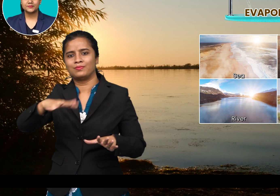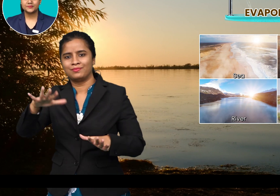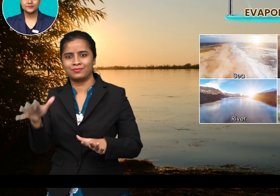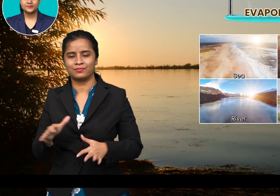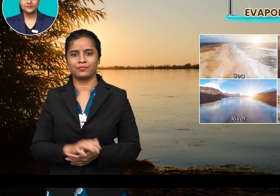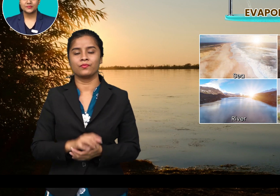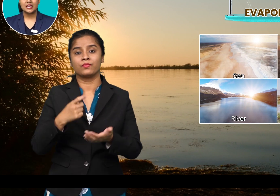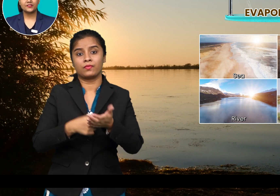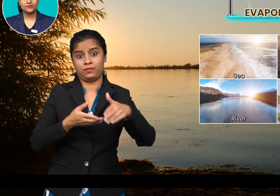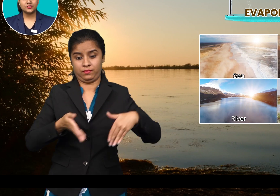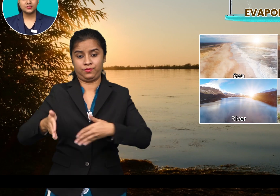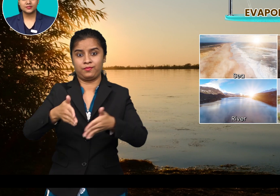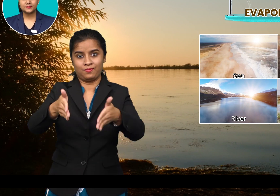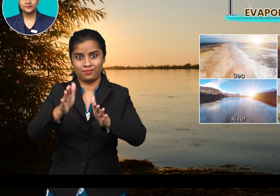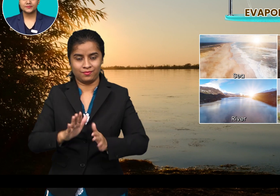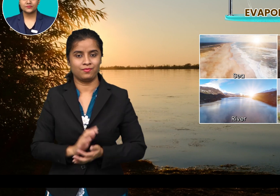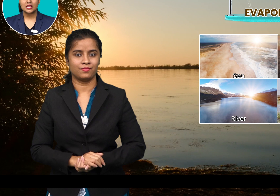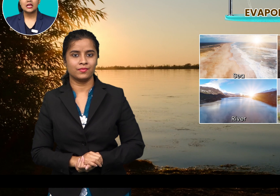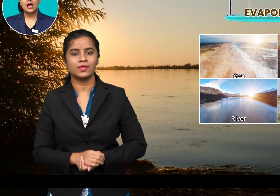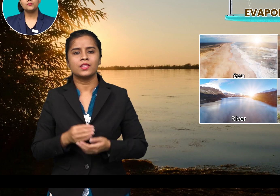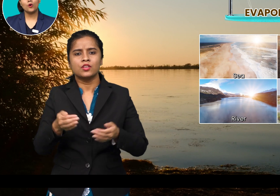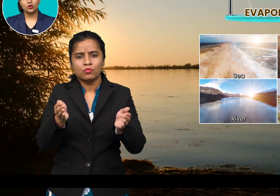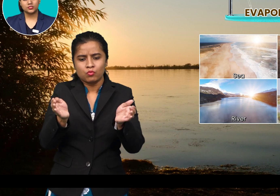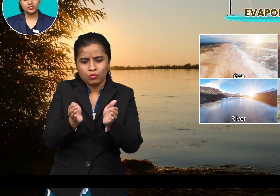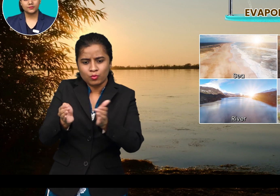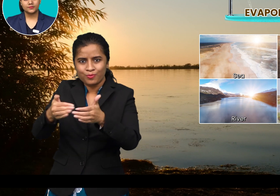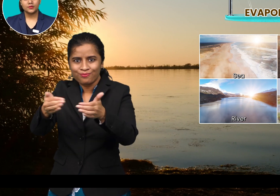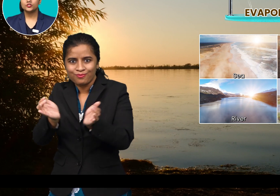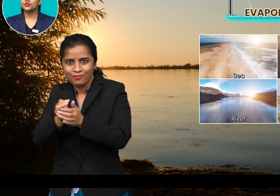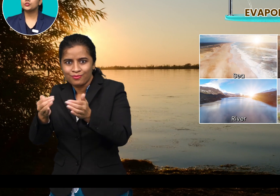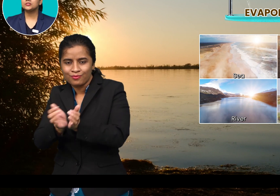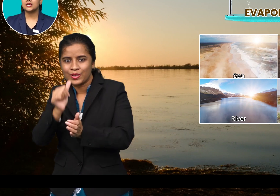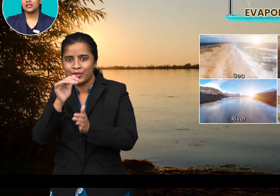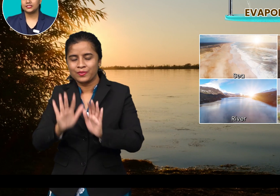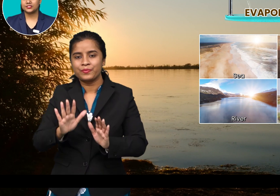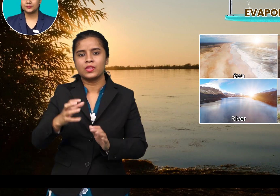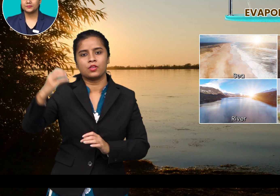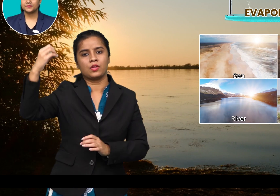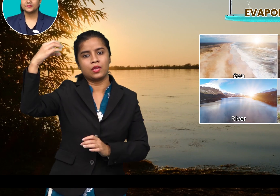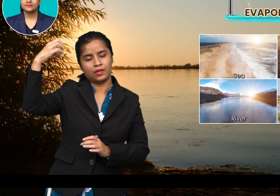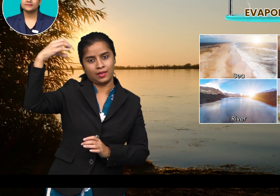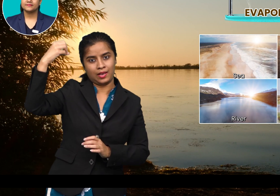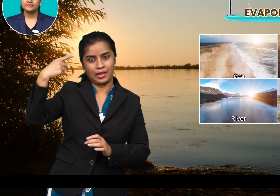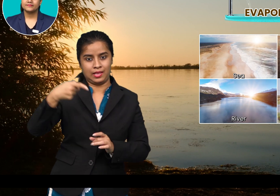oceans, rivers, and ponds due to sunlight.